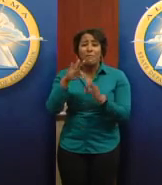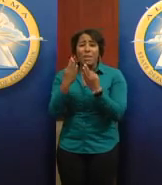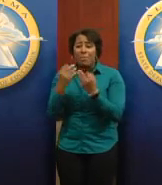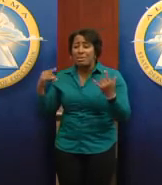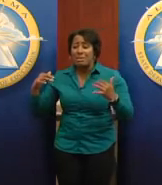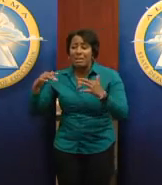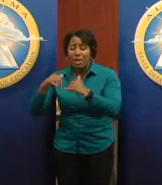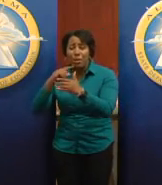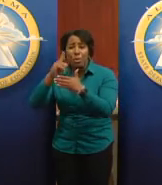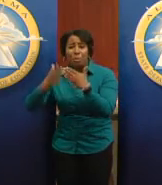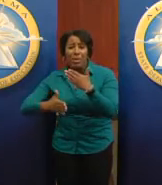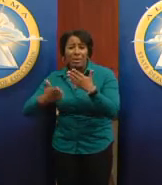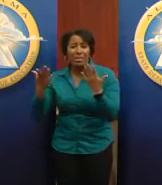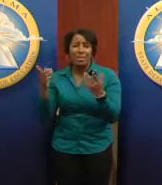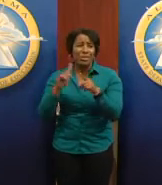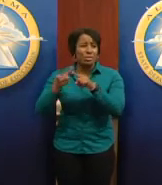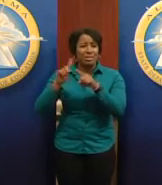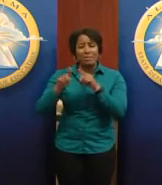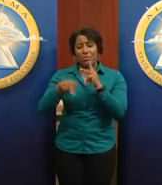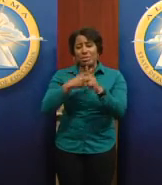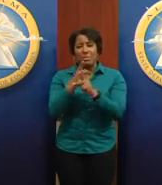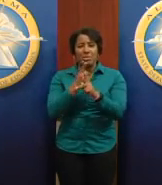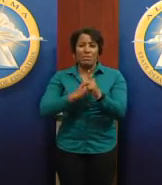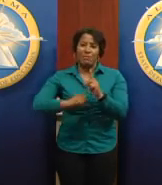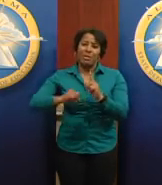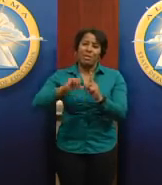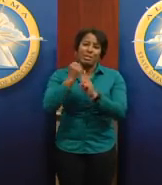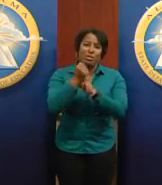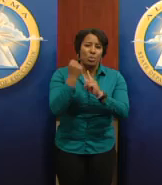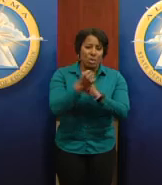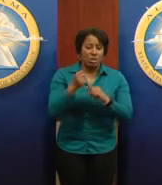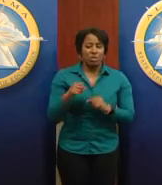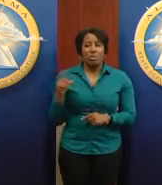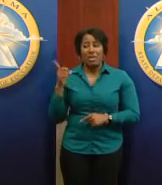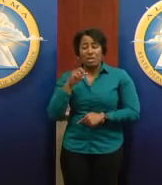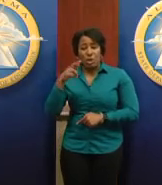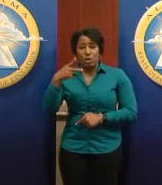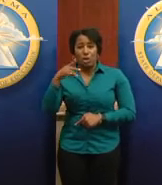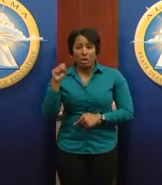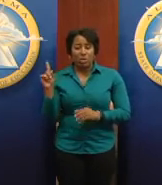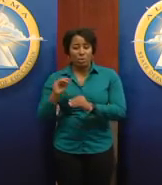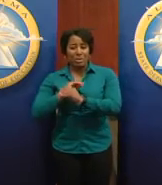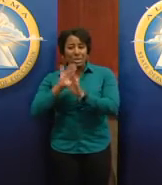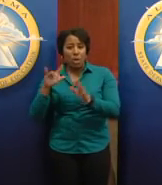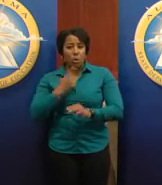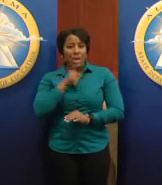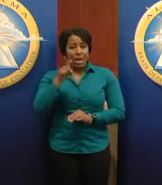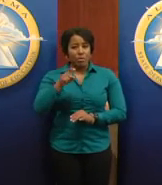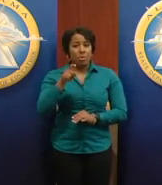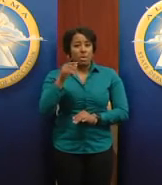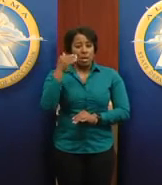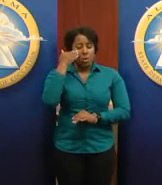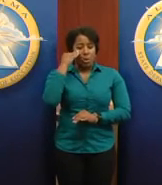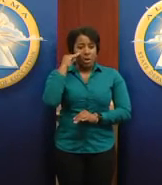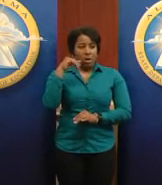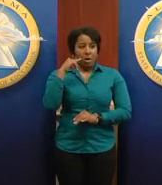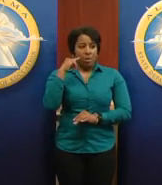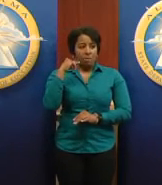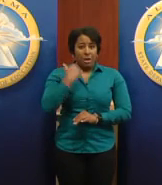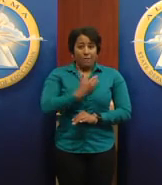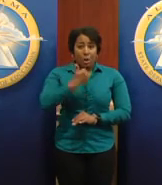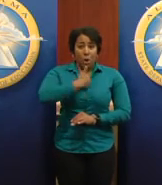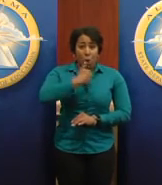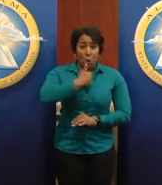As Dr. Harris has made it clear, we've all got to be more conscious of our own behaviors to try